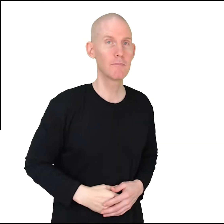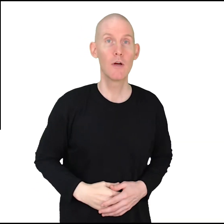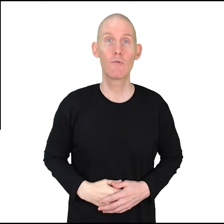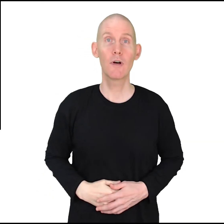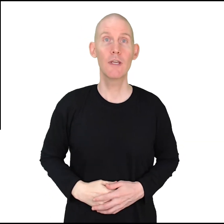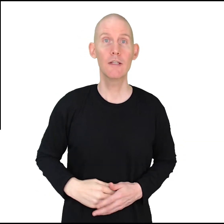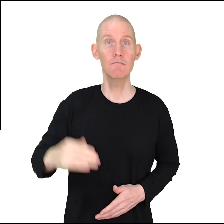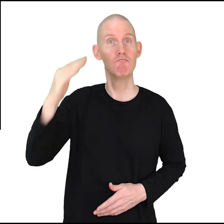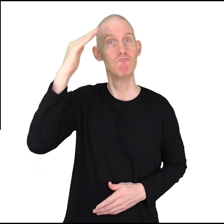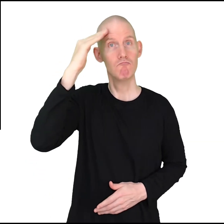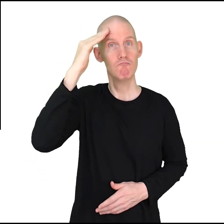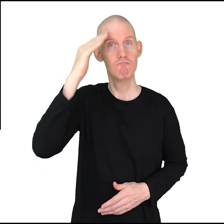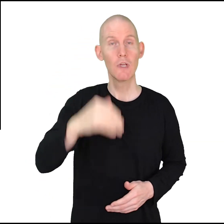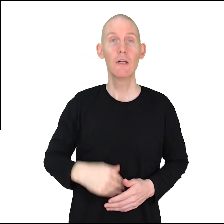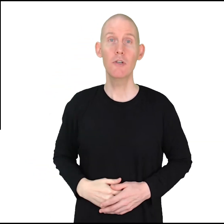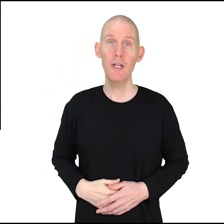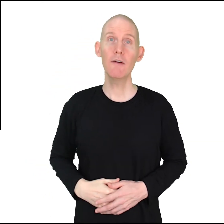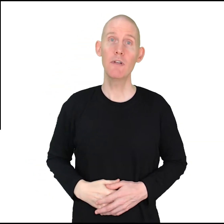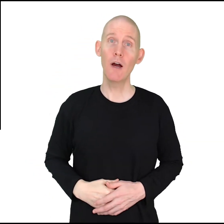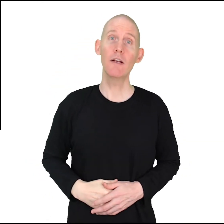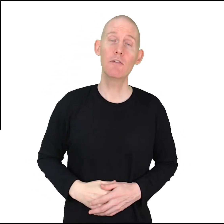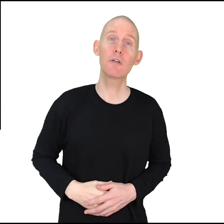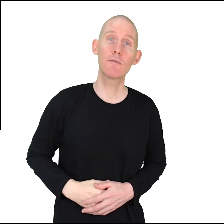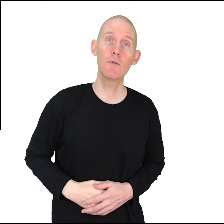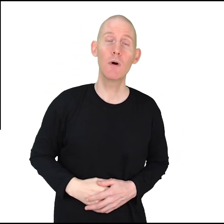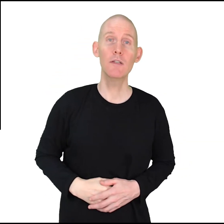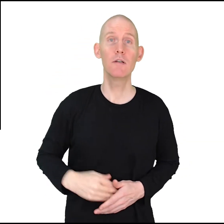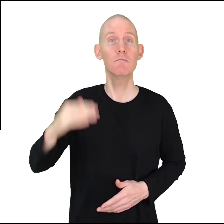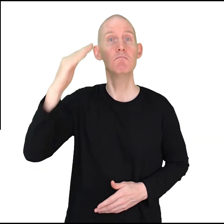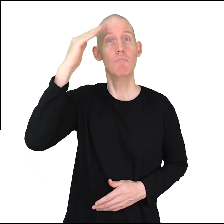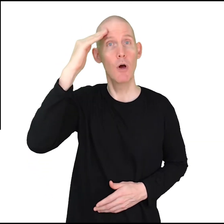Front again. You can have a nodding look if you want, No.